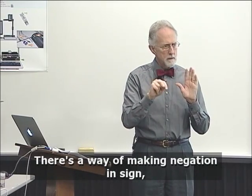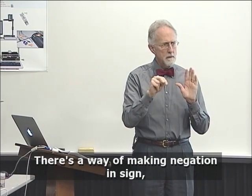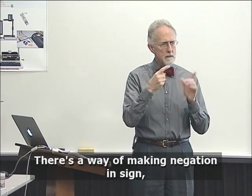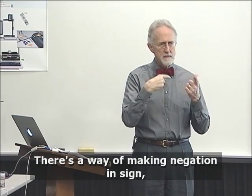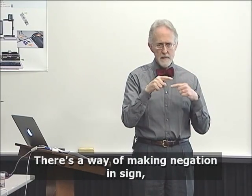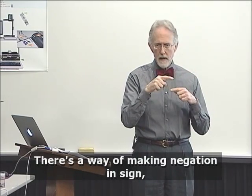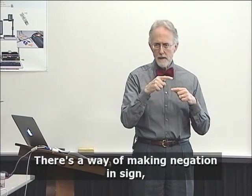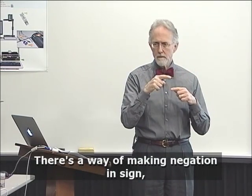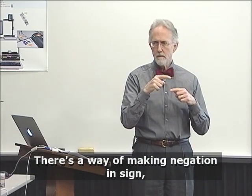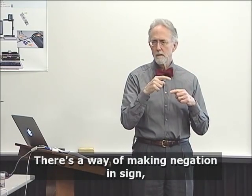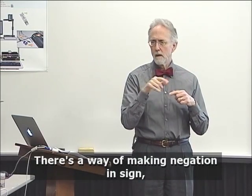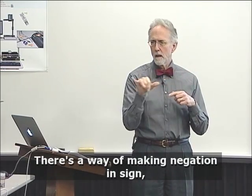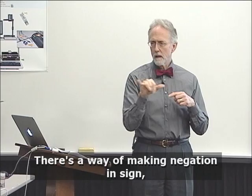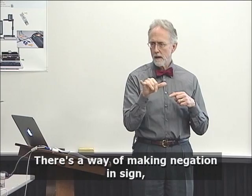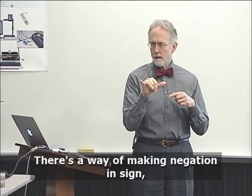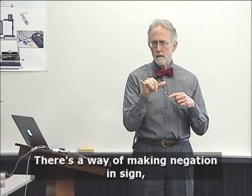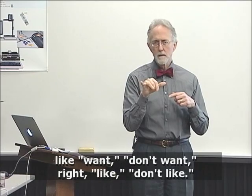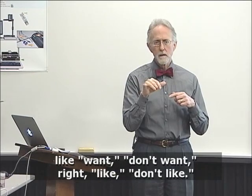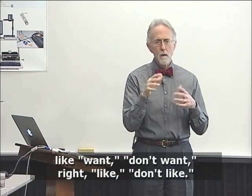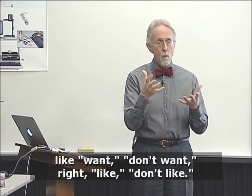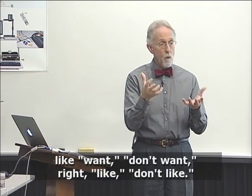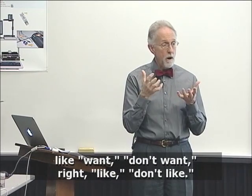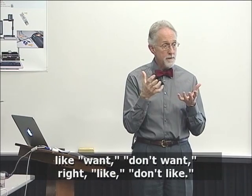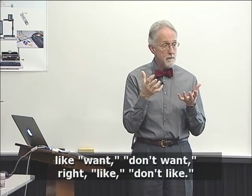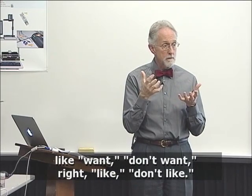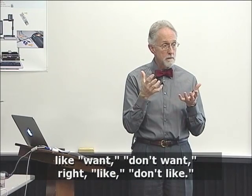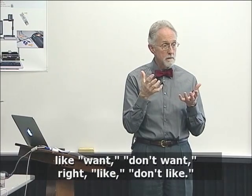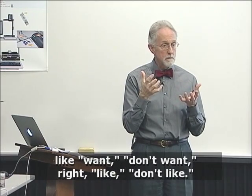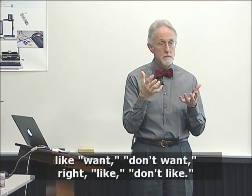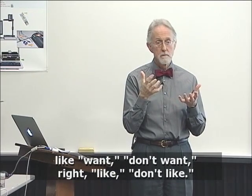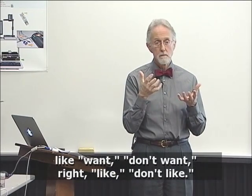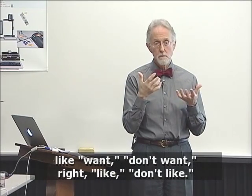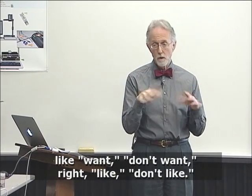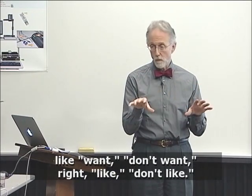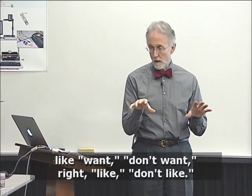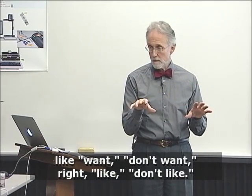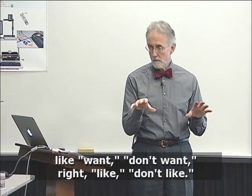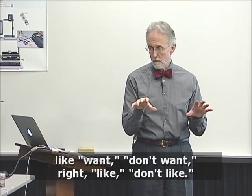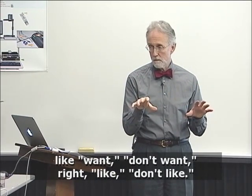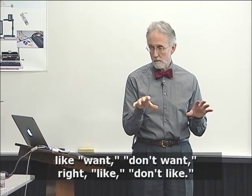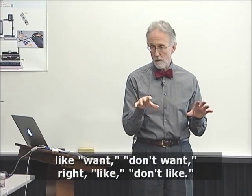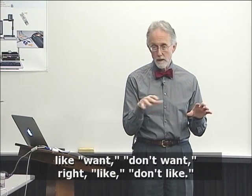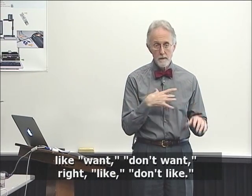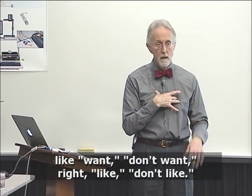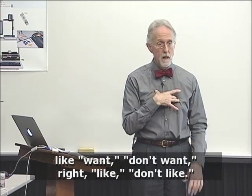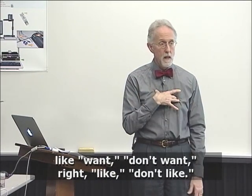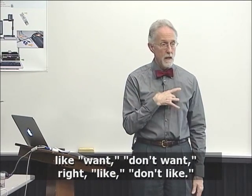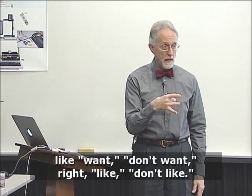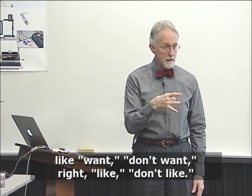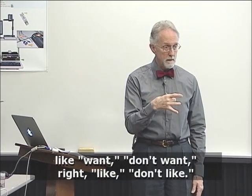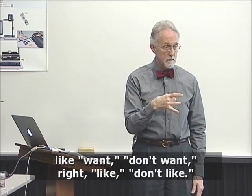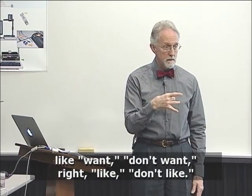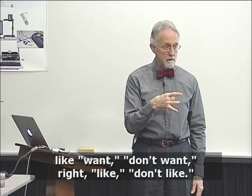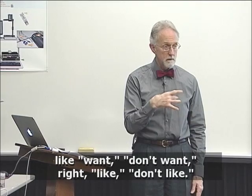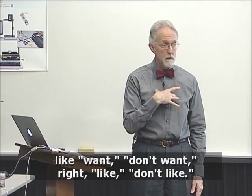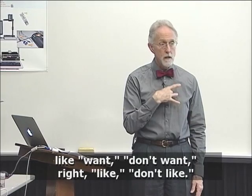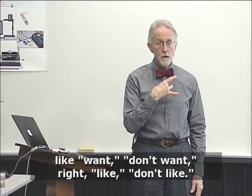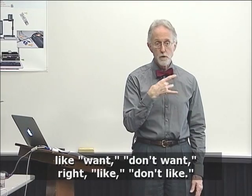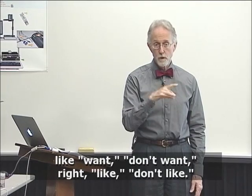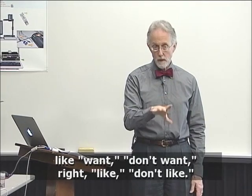in sign, like want, don't want, right? Like, don't like.